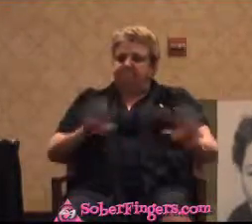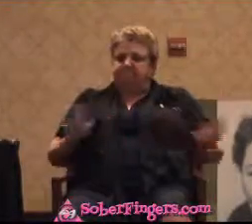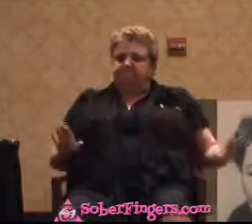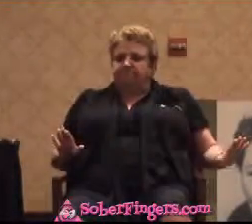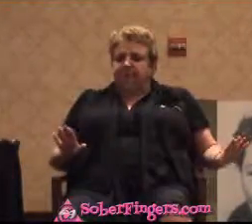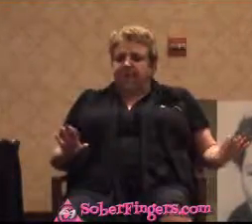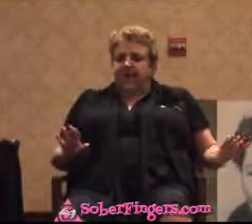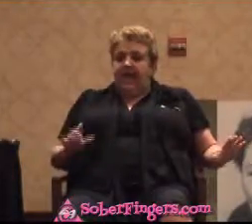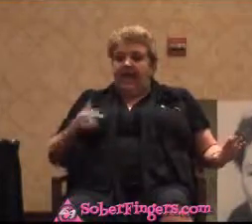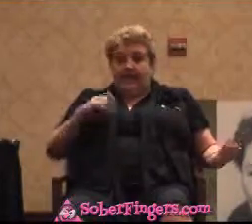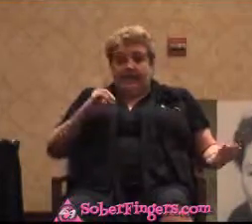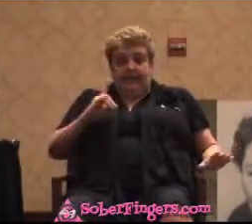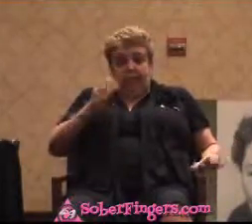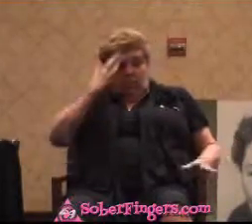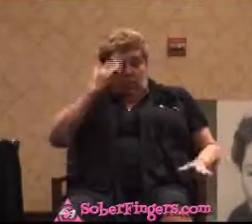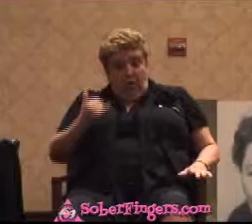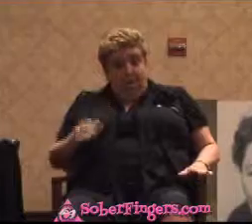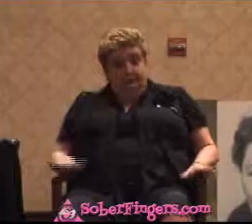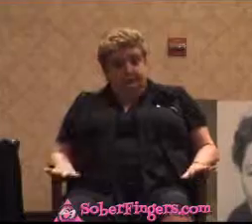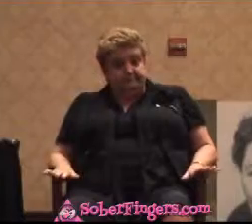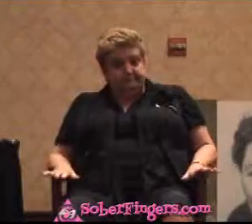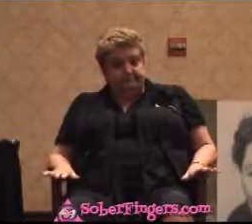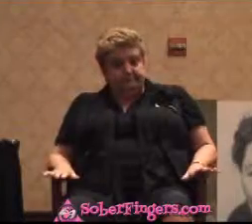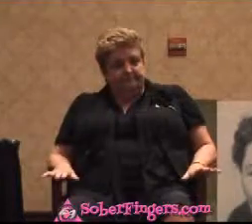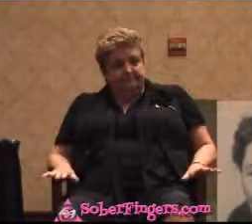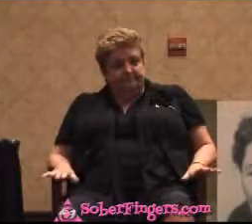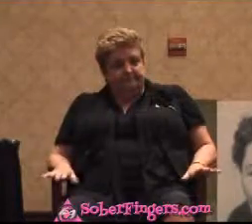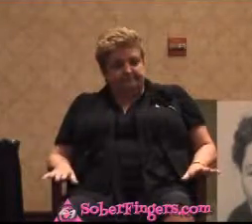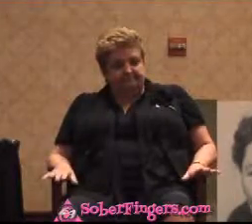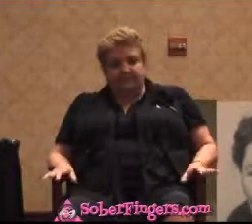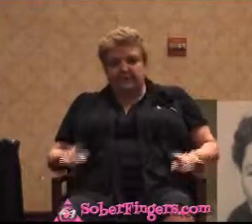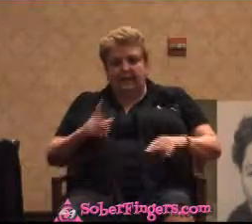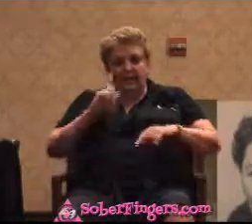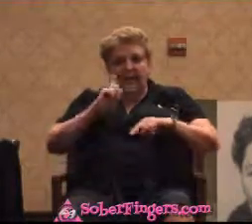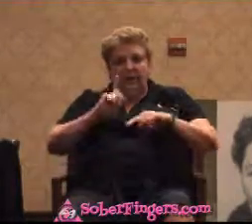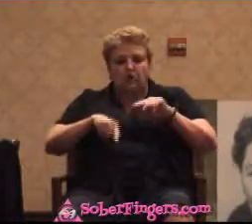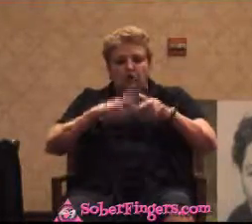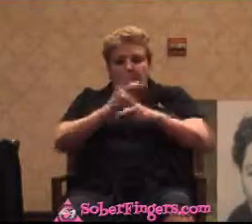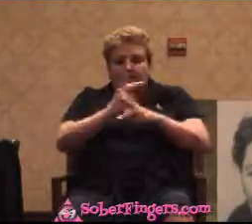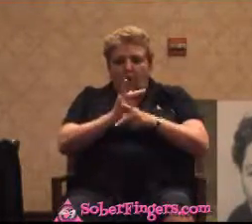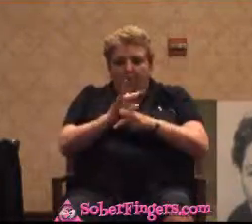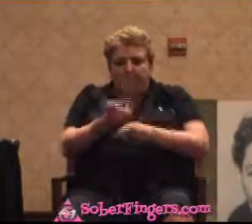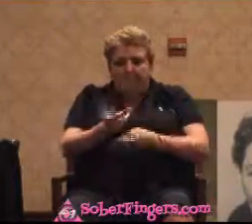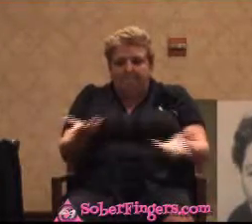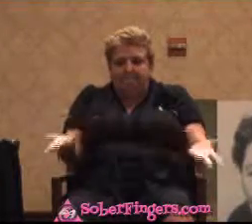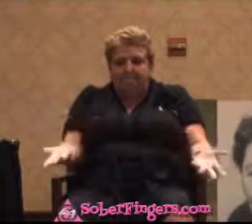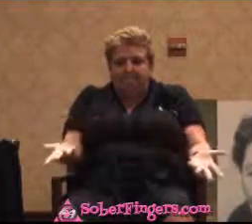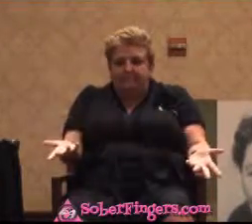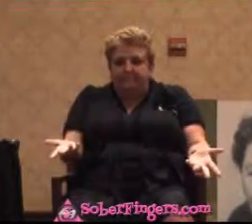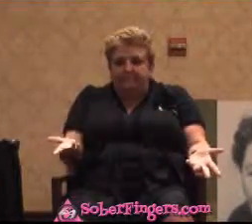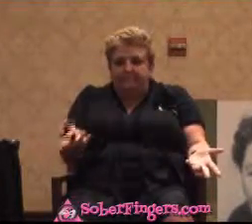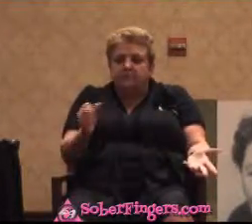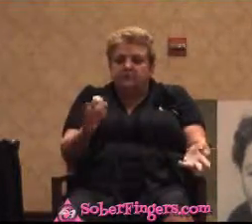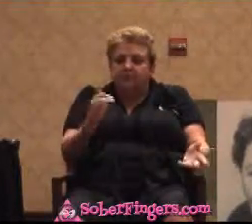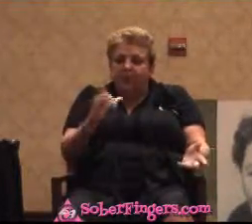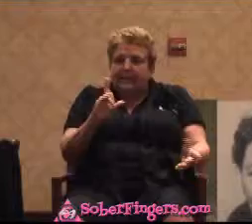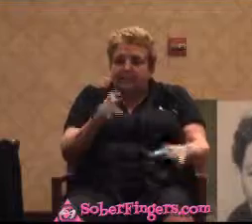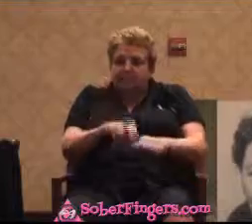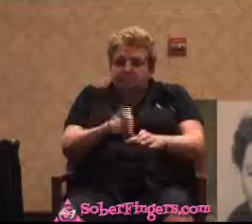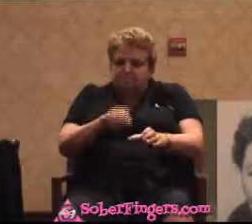why? Because there was no way I could take care of her. And I did that.